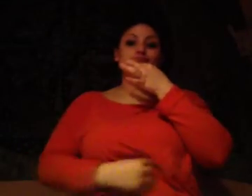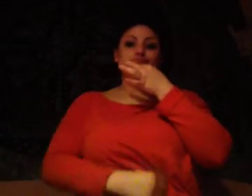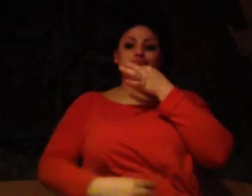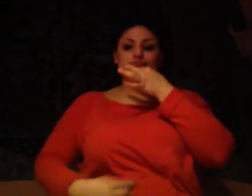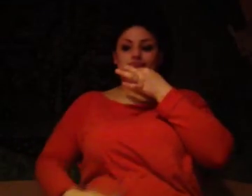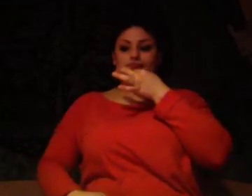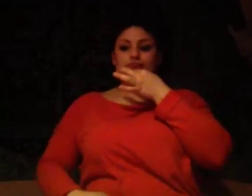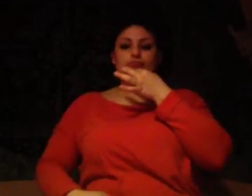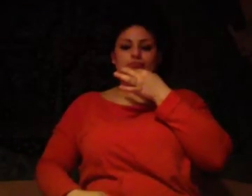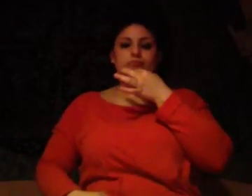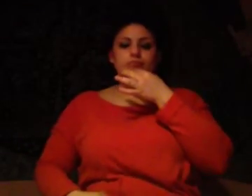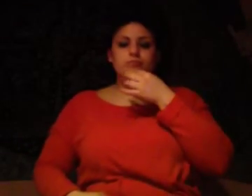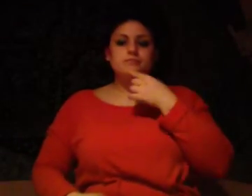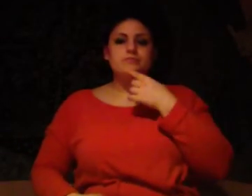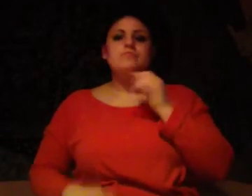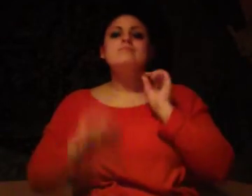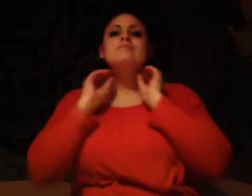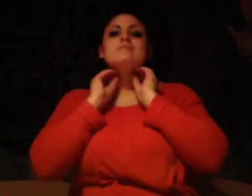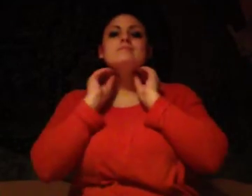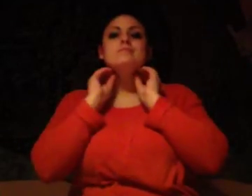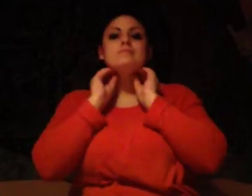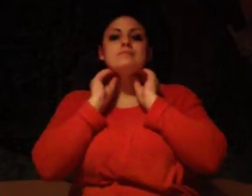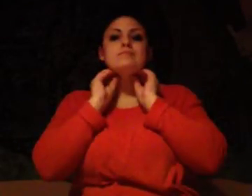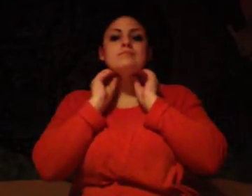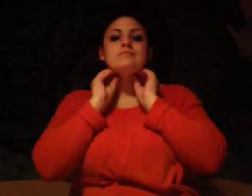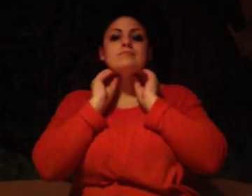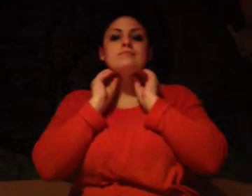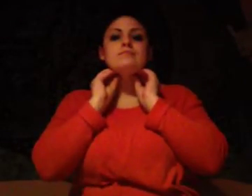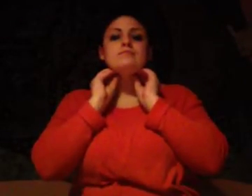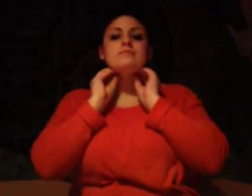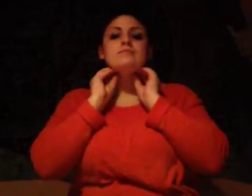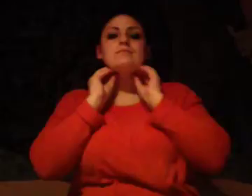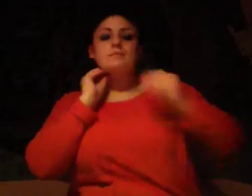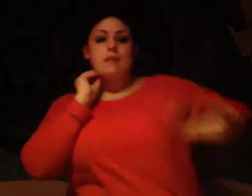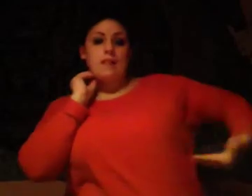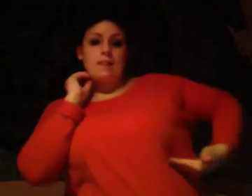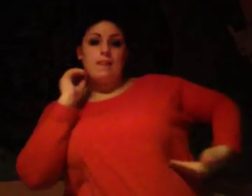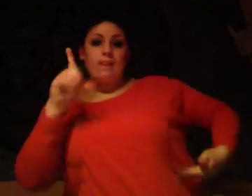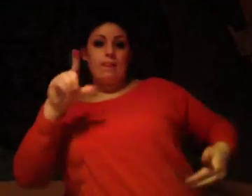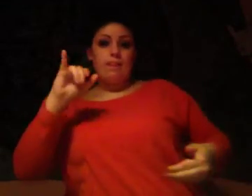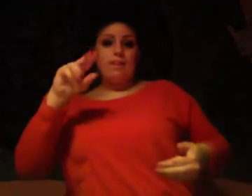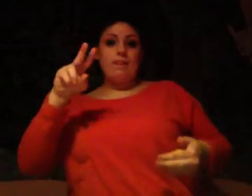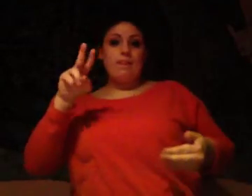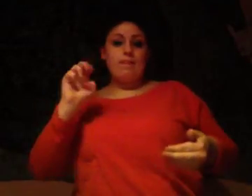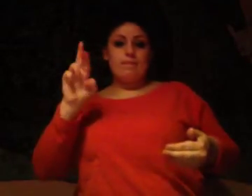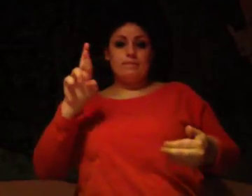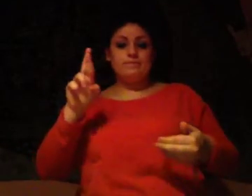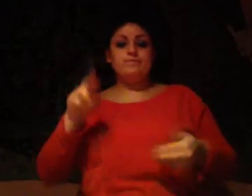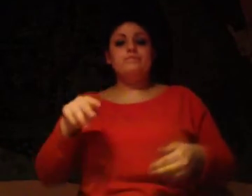glands, the liver, the pancreas, and the gallbladder. Alright, what we're going to do today is follow the fate of